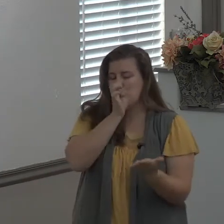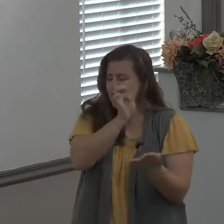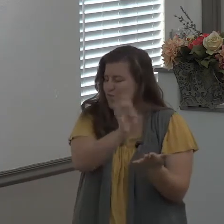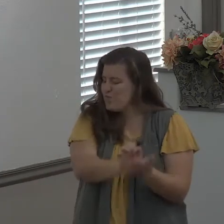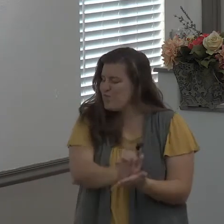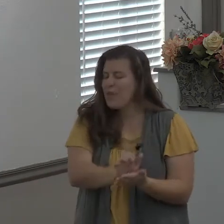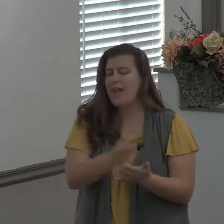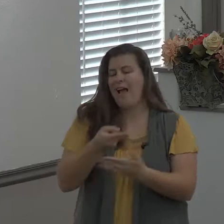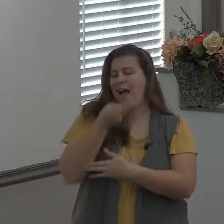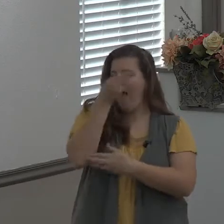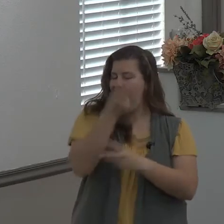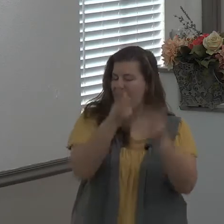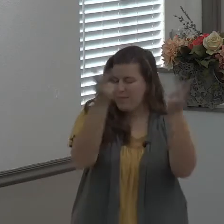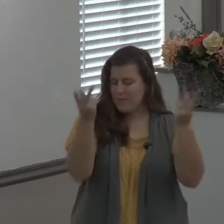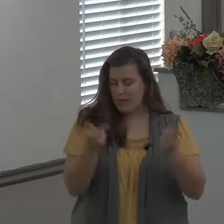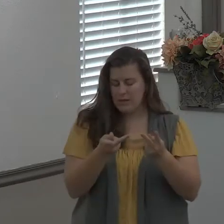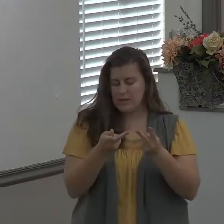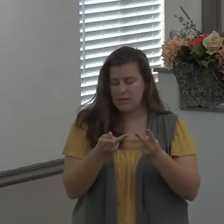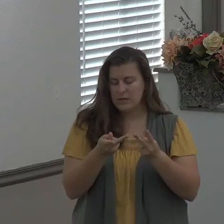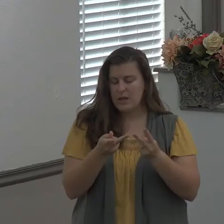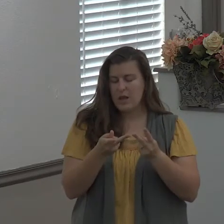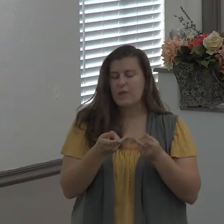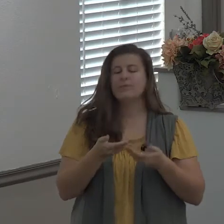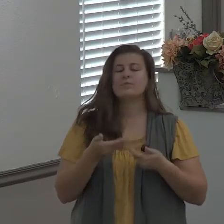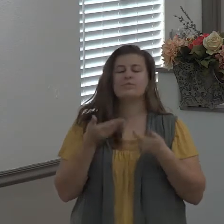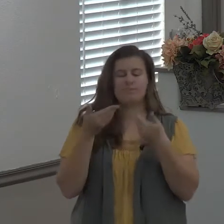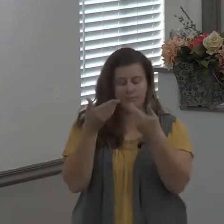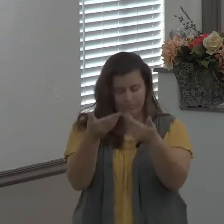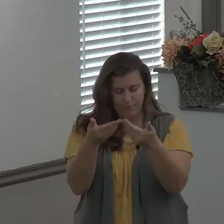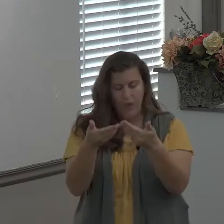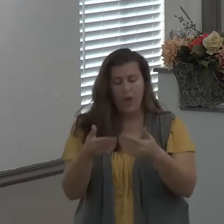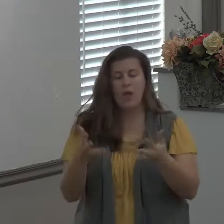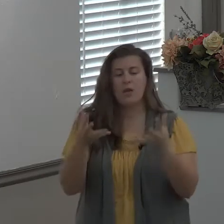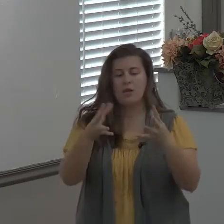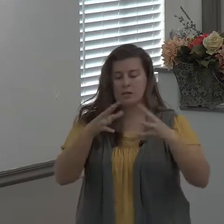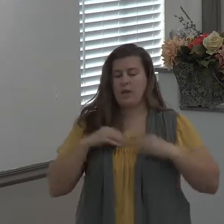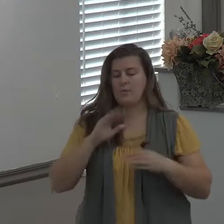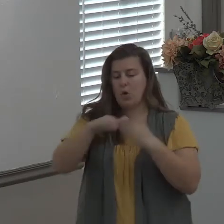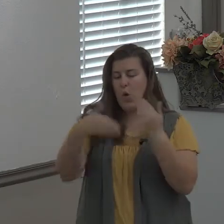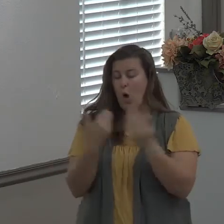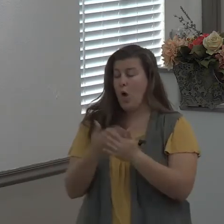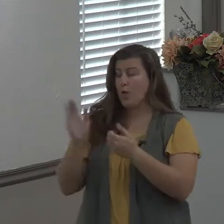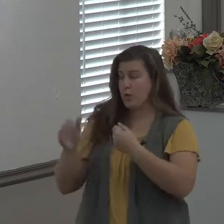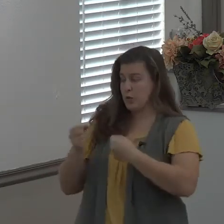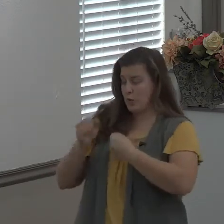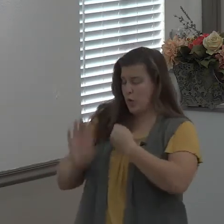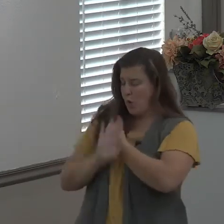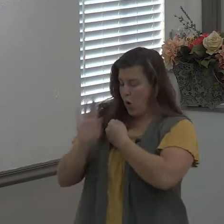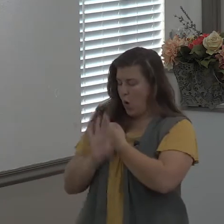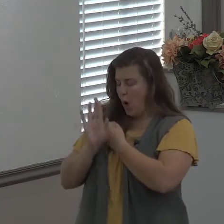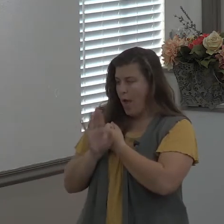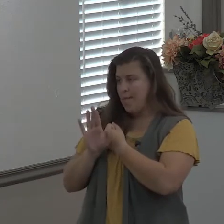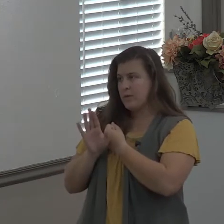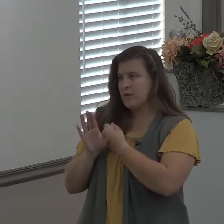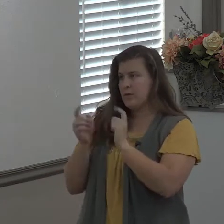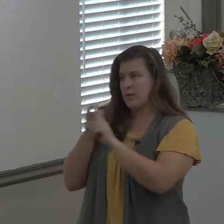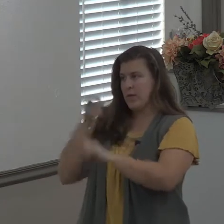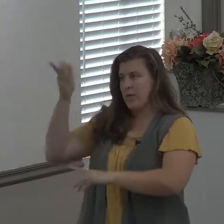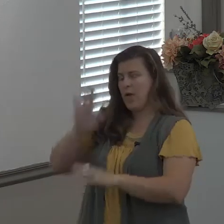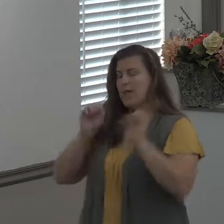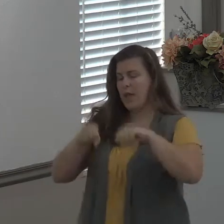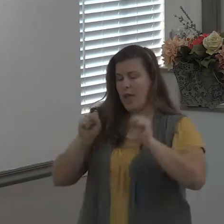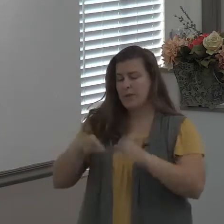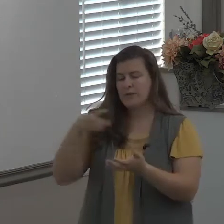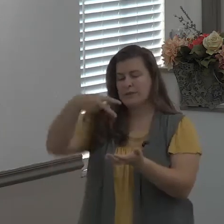against the rulers of the darkness of this world, against spiritual wickedness in high places. Wherefore, take